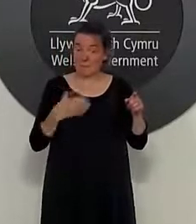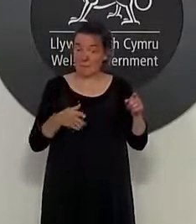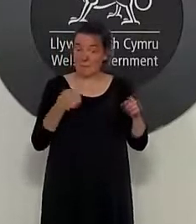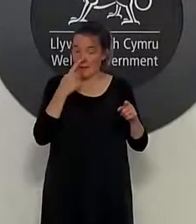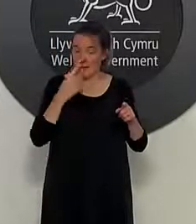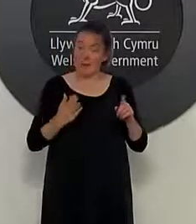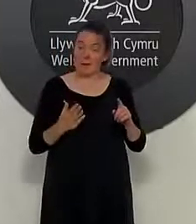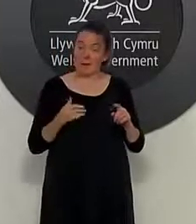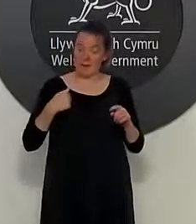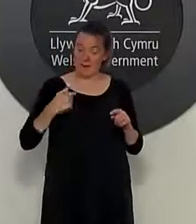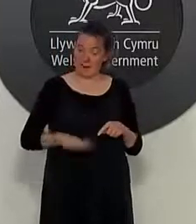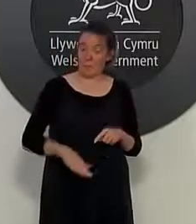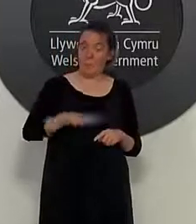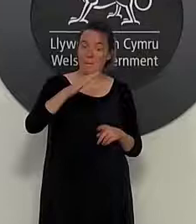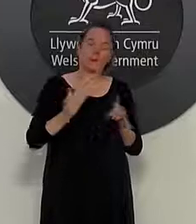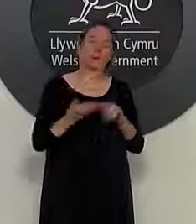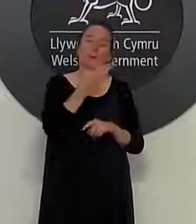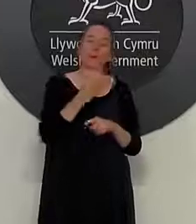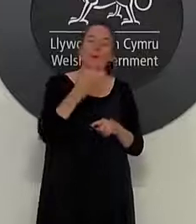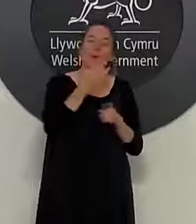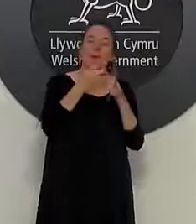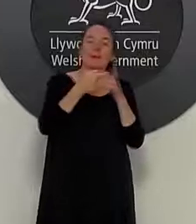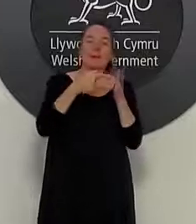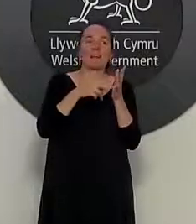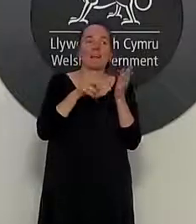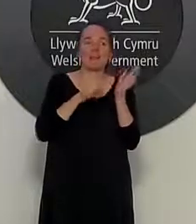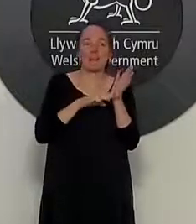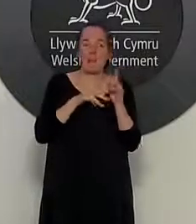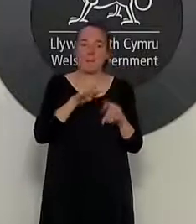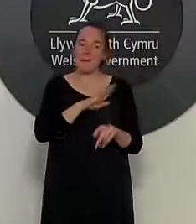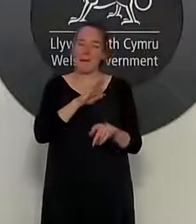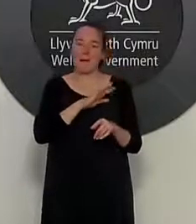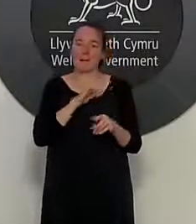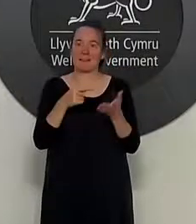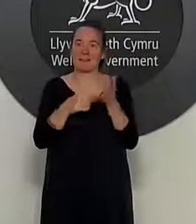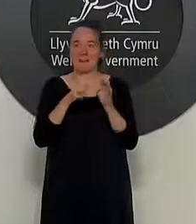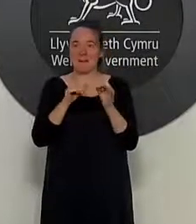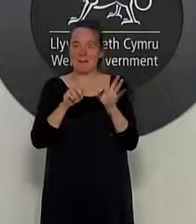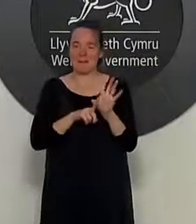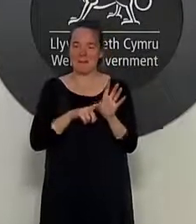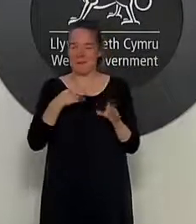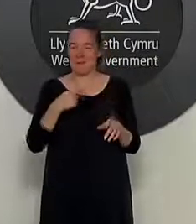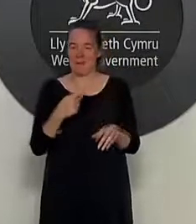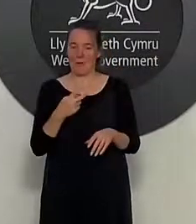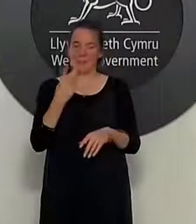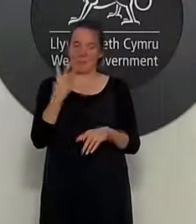to Kiln Park in Tenby for our fortnight's holiday. So